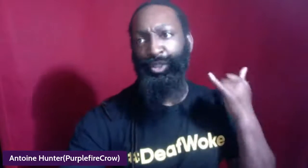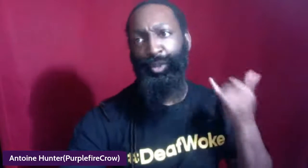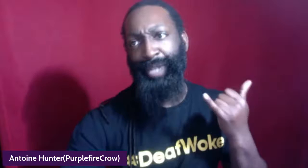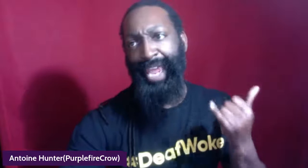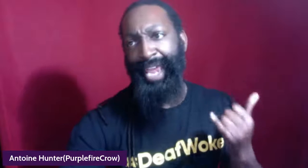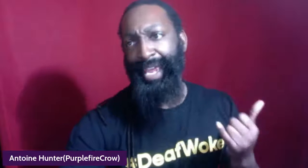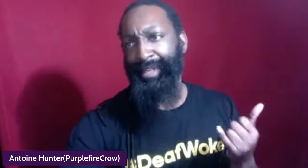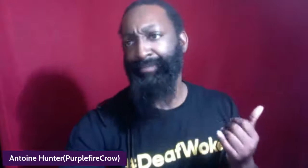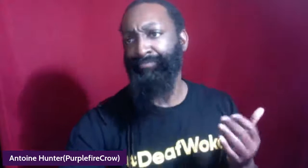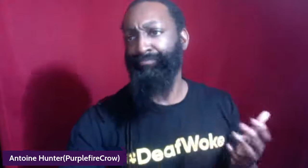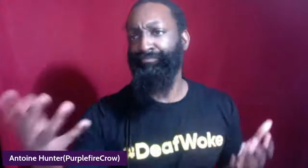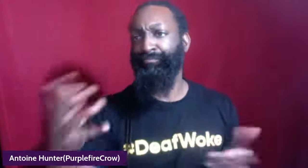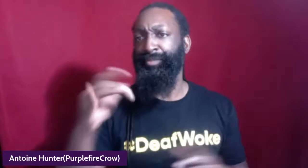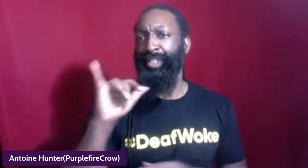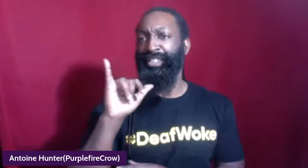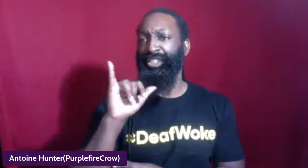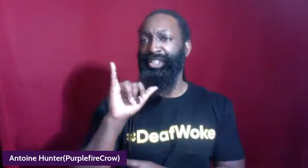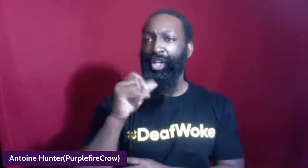Okay, today,